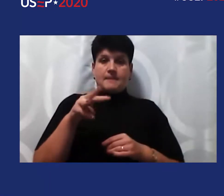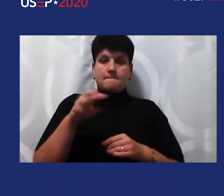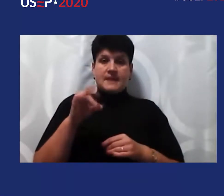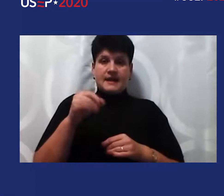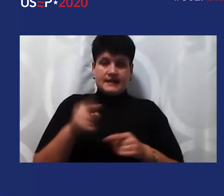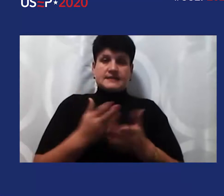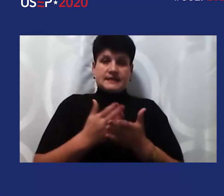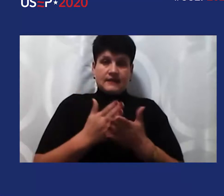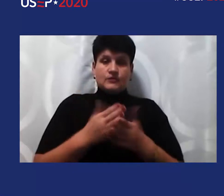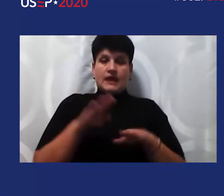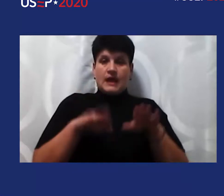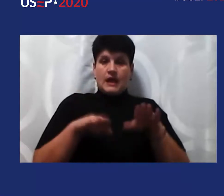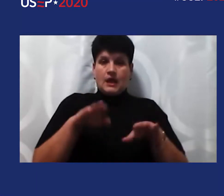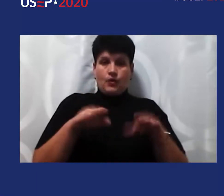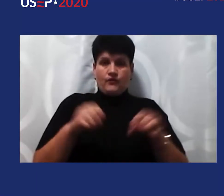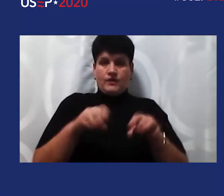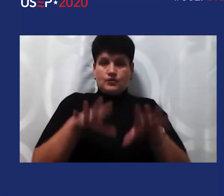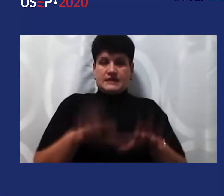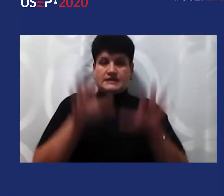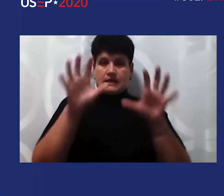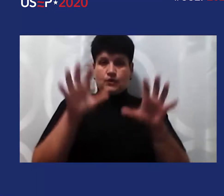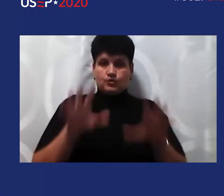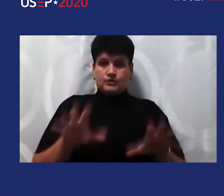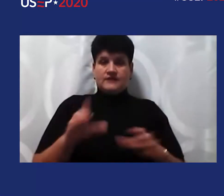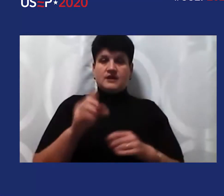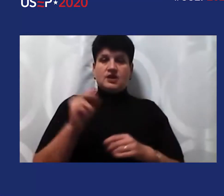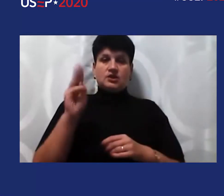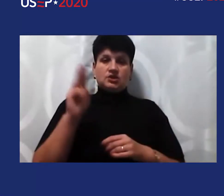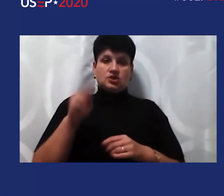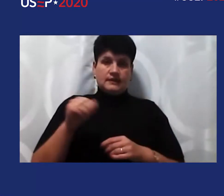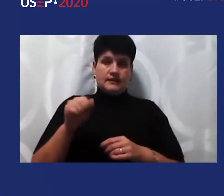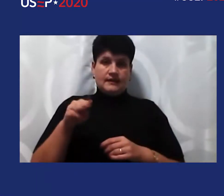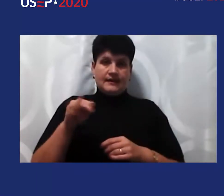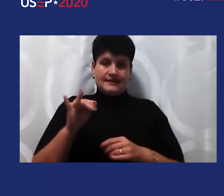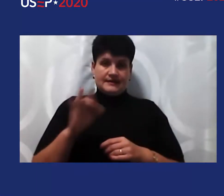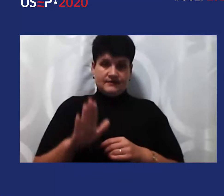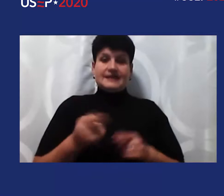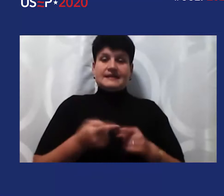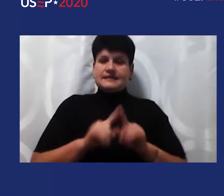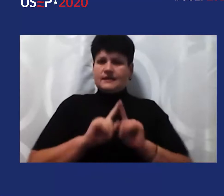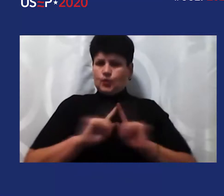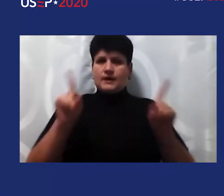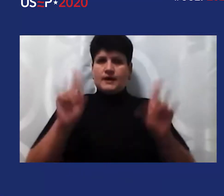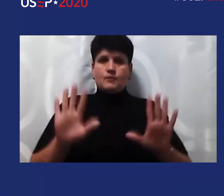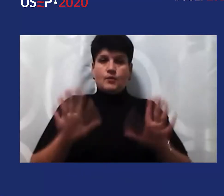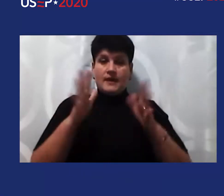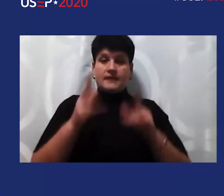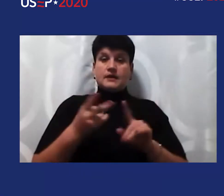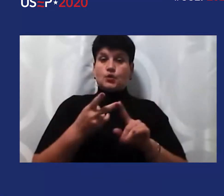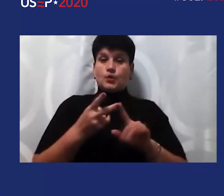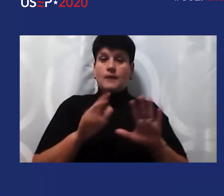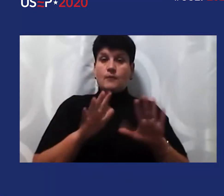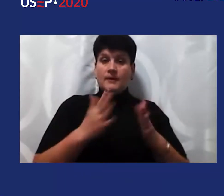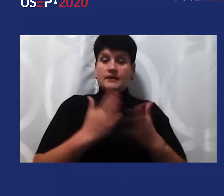primaries as the partisan elections are regulated by the legislation of each particular state. That's one uniqueness.